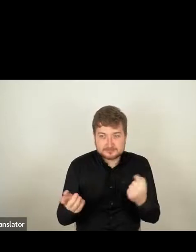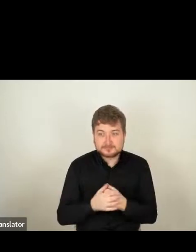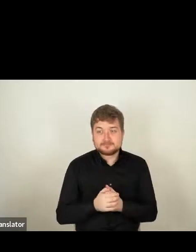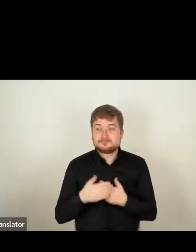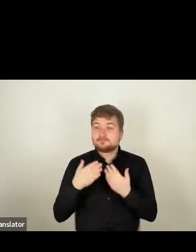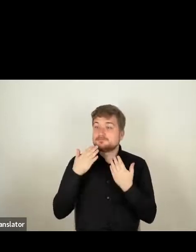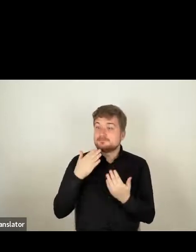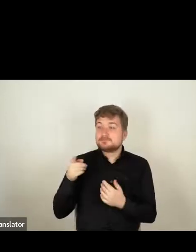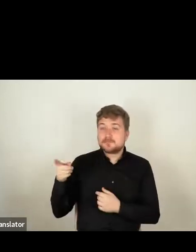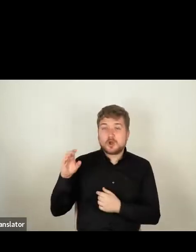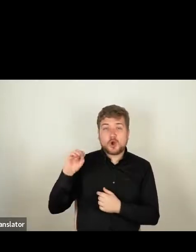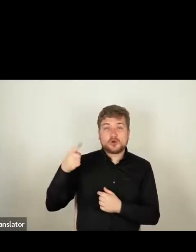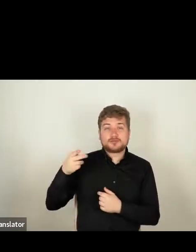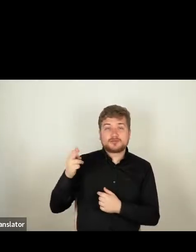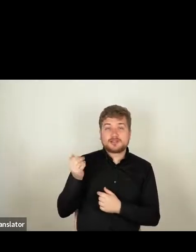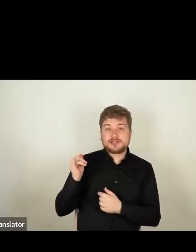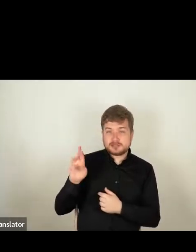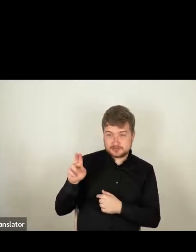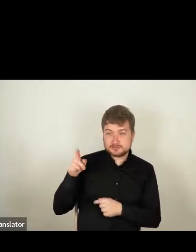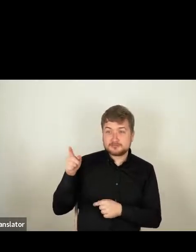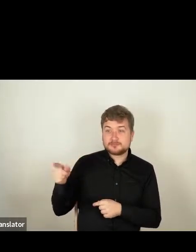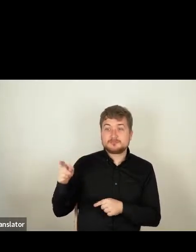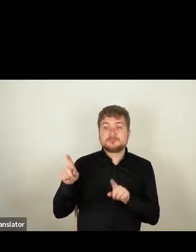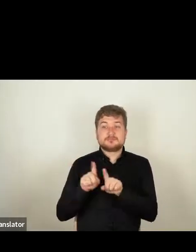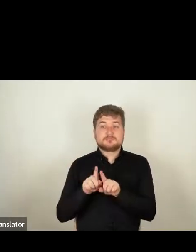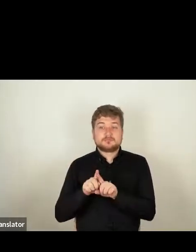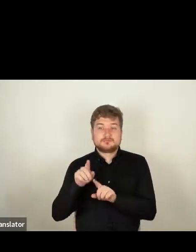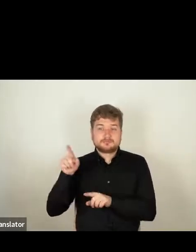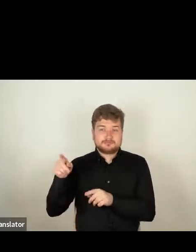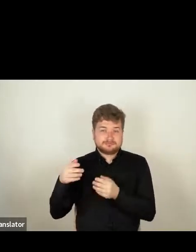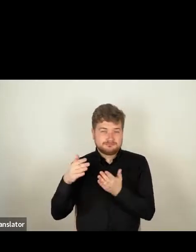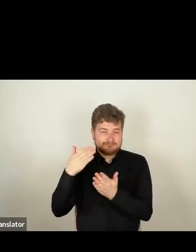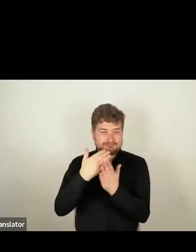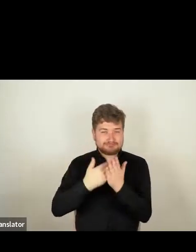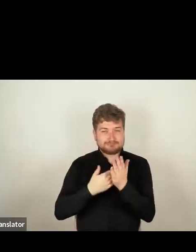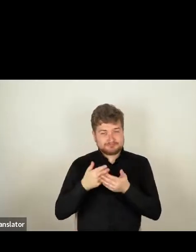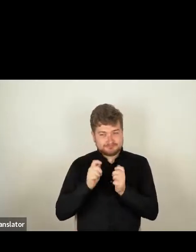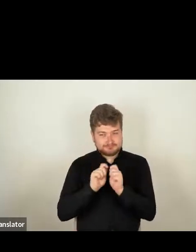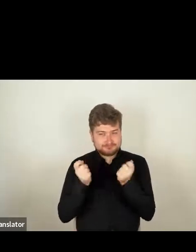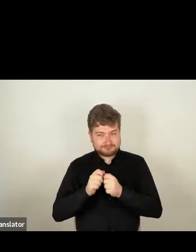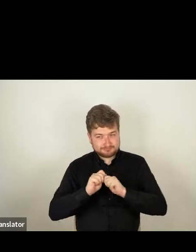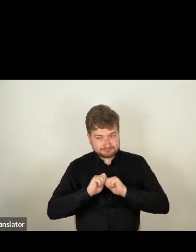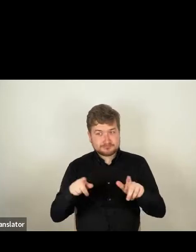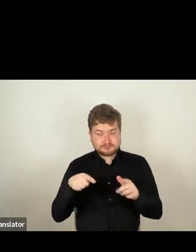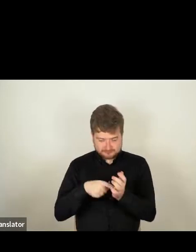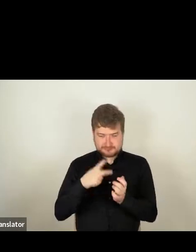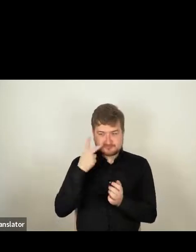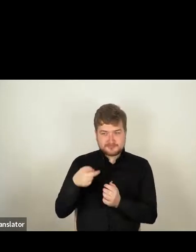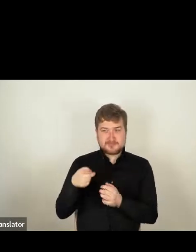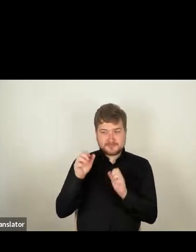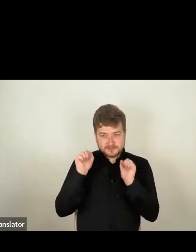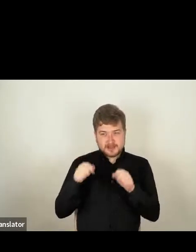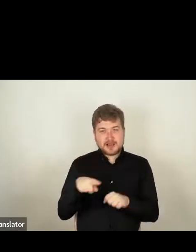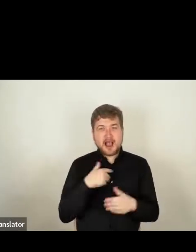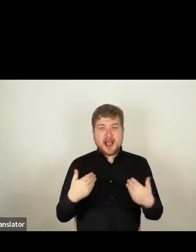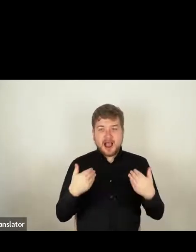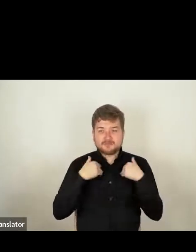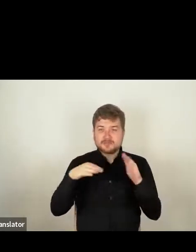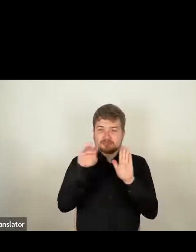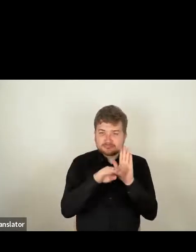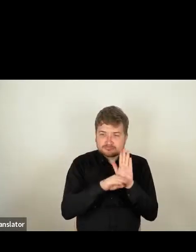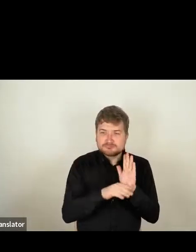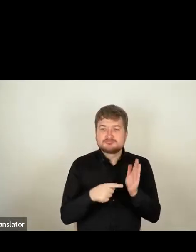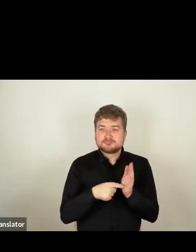forward to getting the real teeth into the real substantive concrete efforts that we must make. Now,